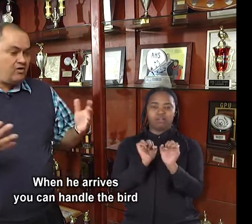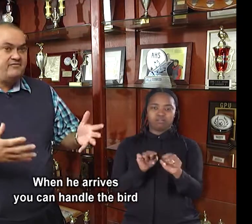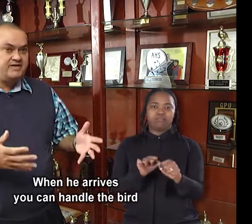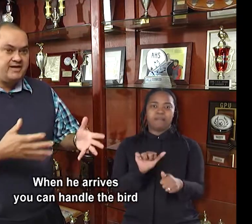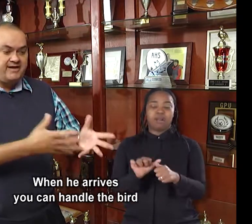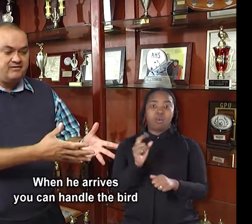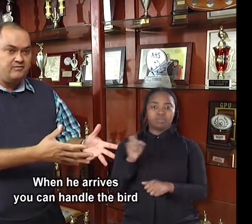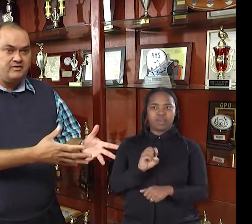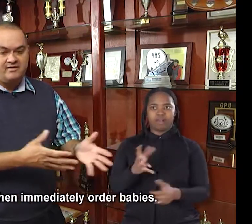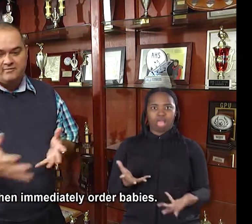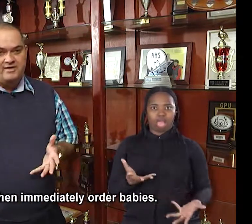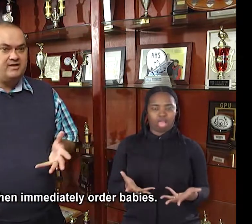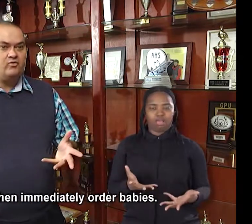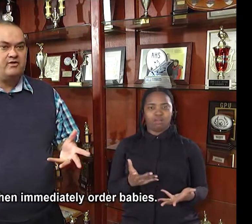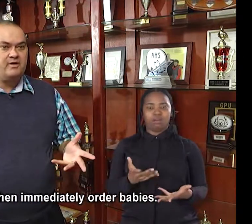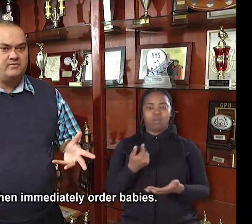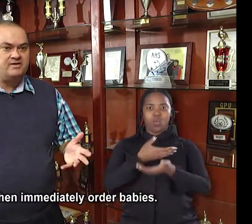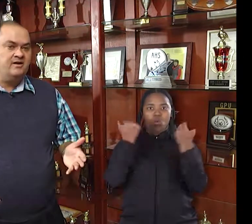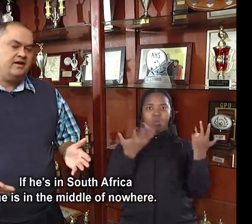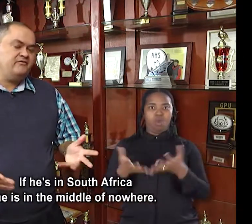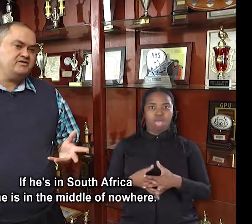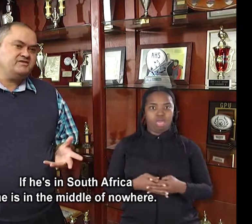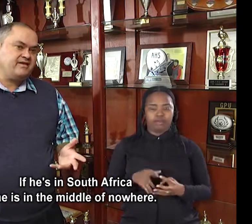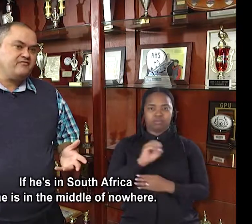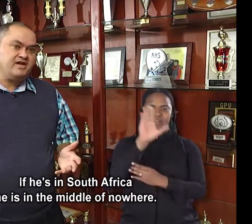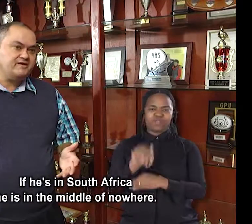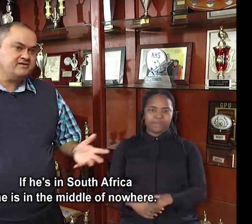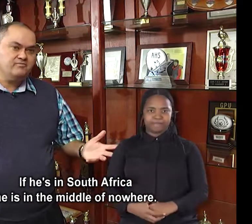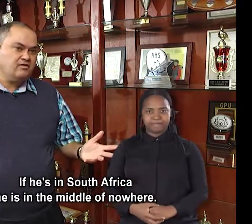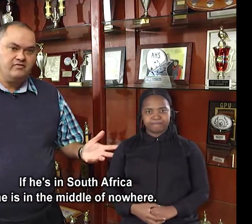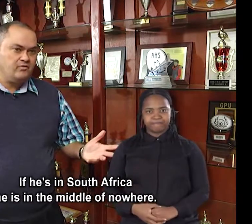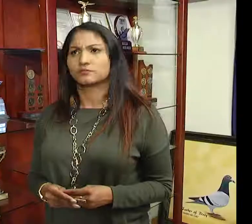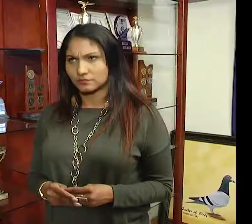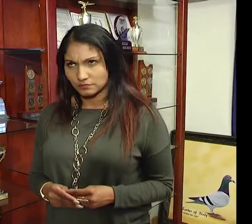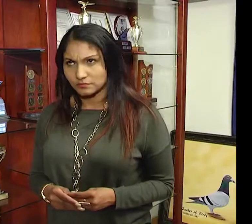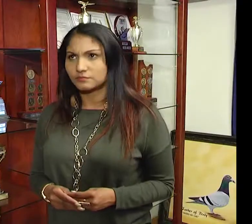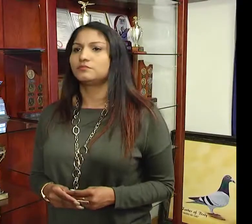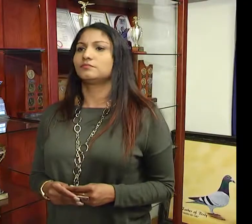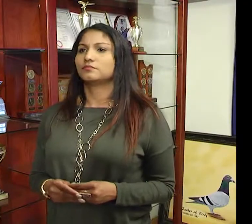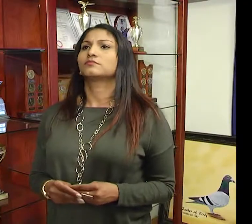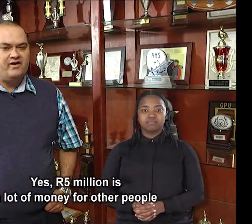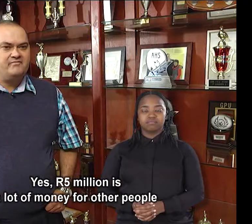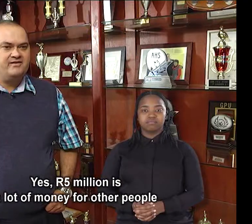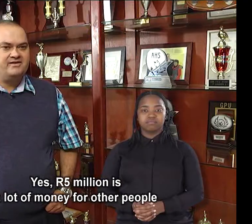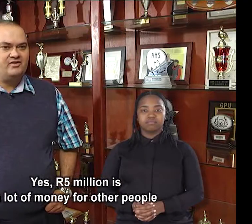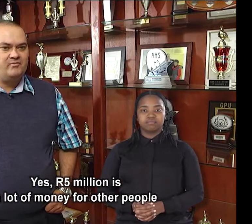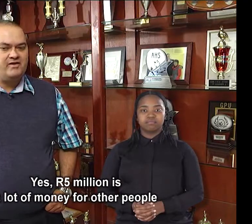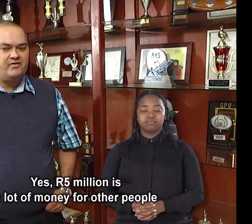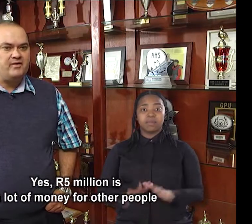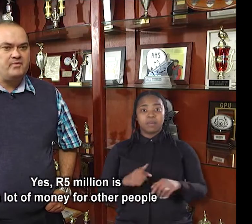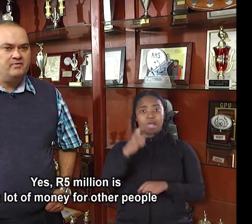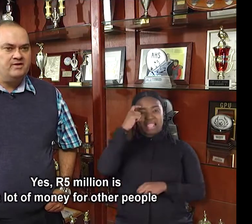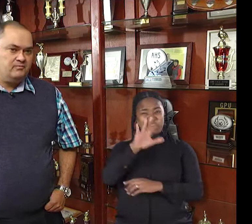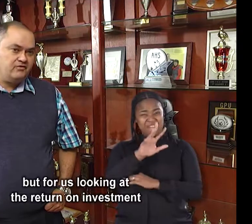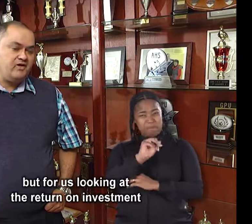imagine when he arrives, he can handle the bird and then immediately order the babies. If he's in South Africa, he's in the middle of nowhere. Yeah, and 5 million rand is a lot of